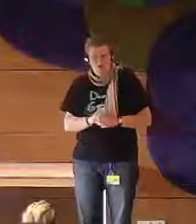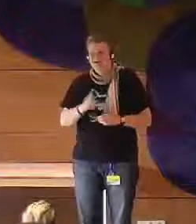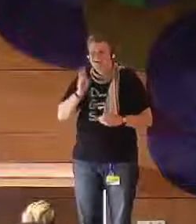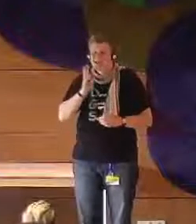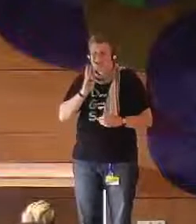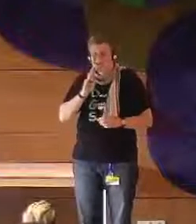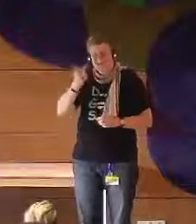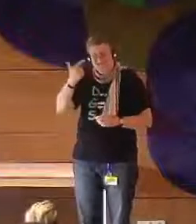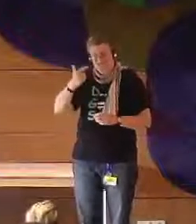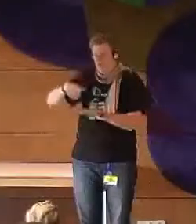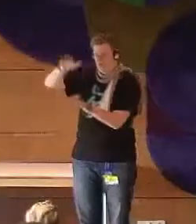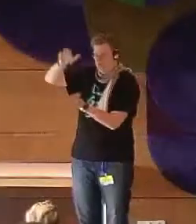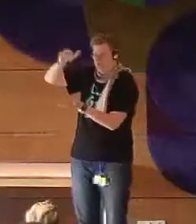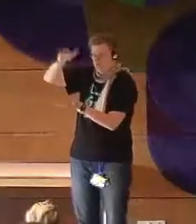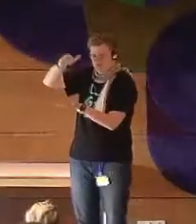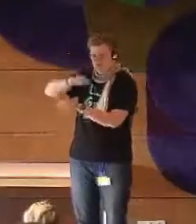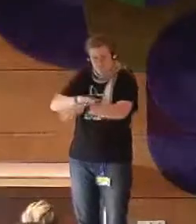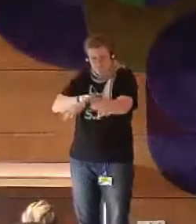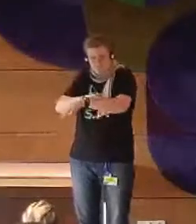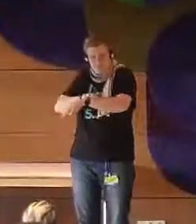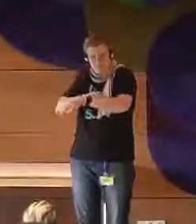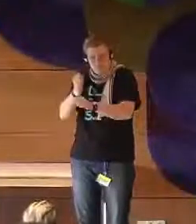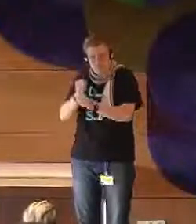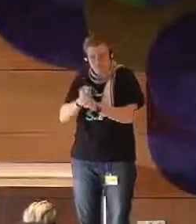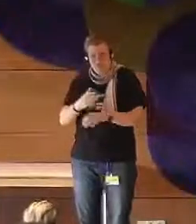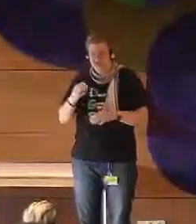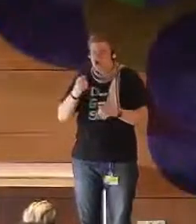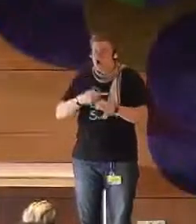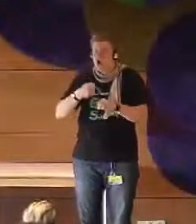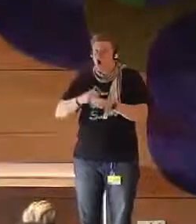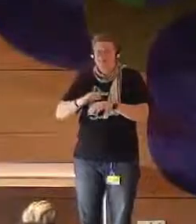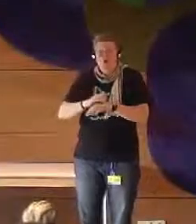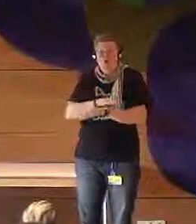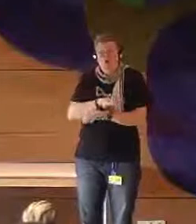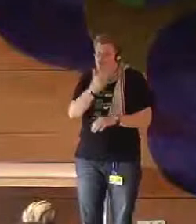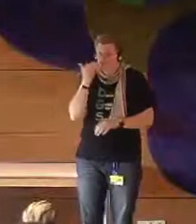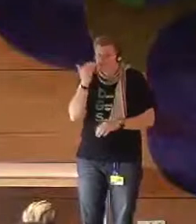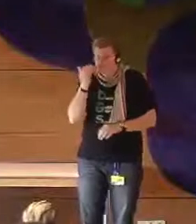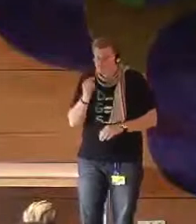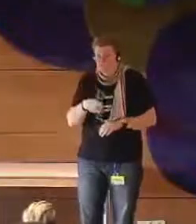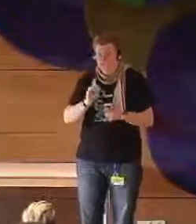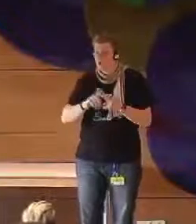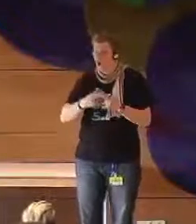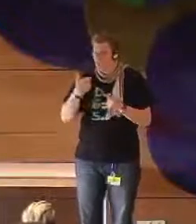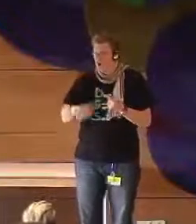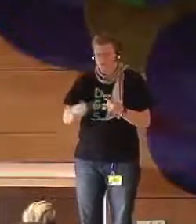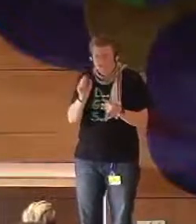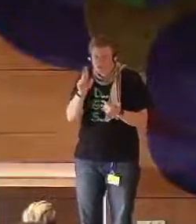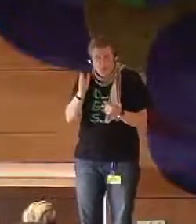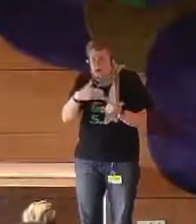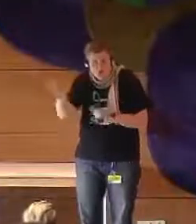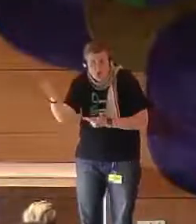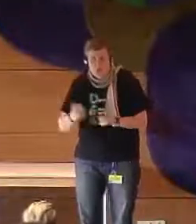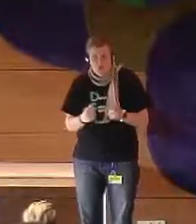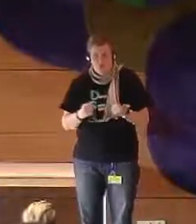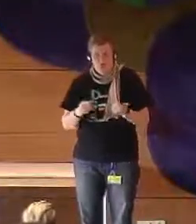wouldn't say to them, oh, no, you haven't read the leaflet, you must have 5 pumps. You give them as much as they need or